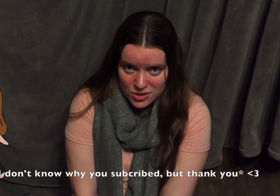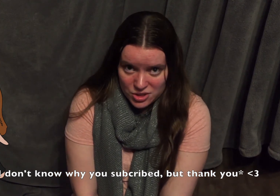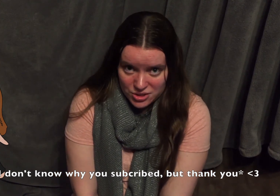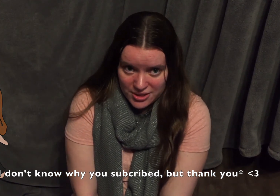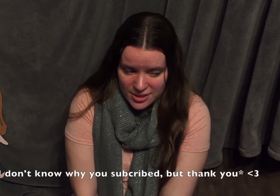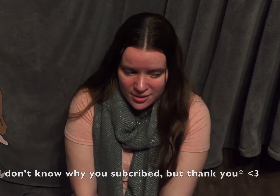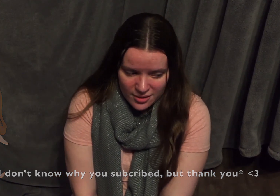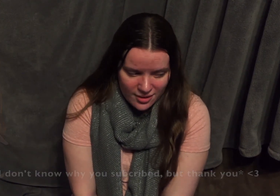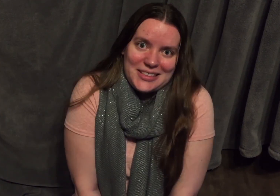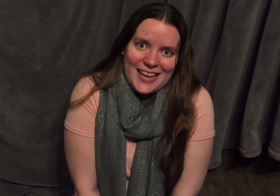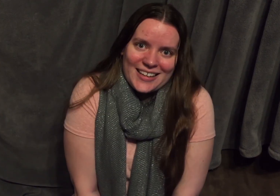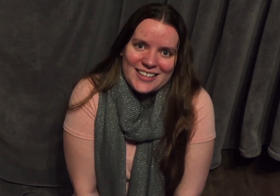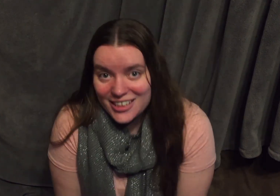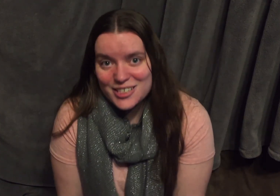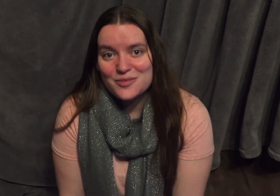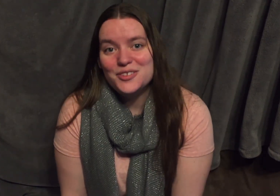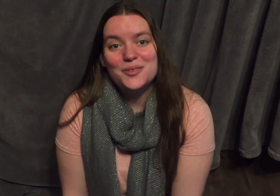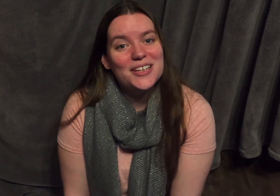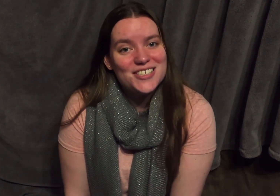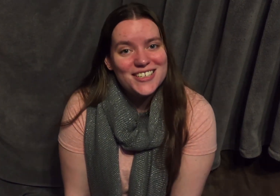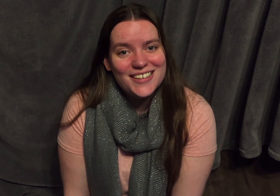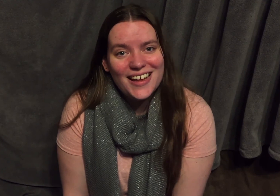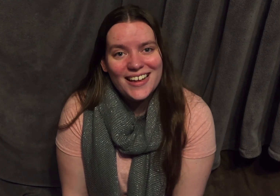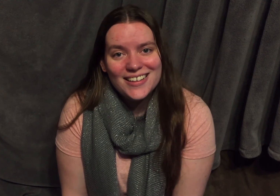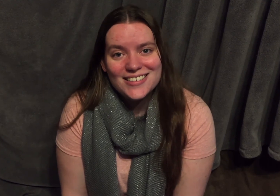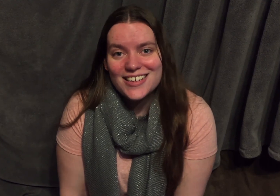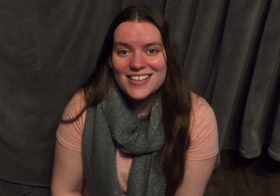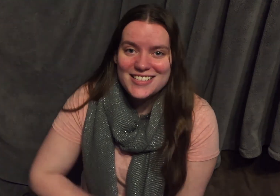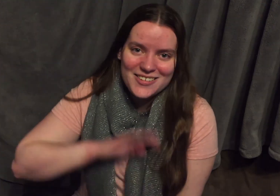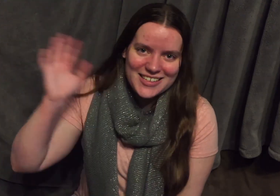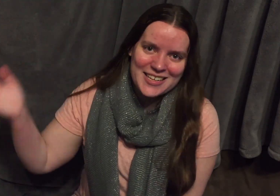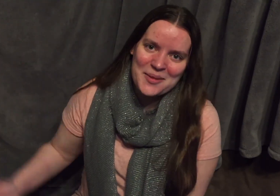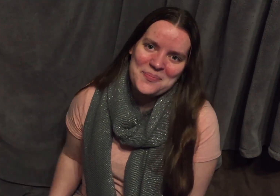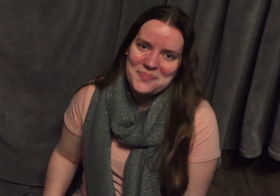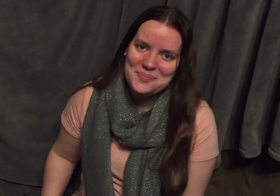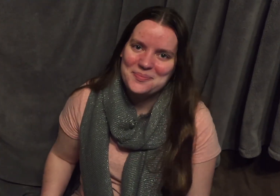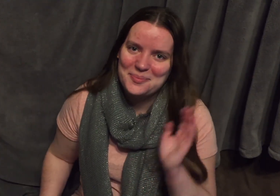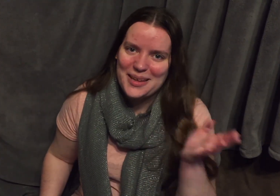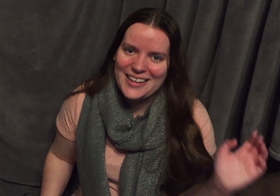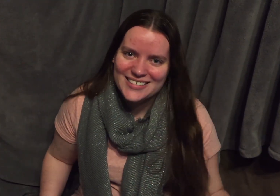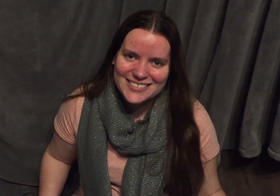sorry. But yeah, thanks for watching, and I'll see you next time. Bye.